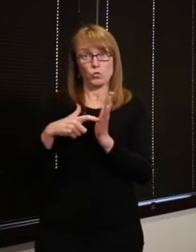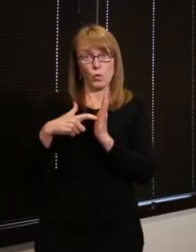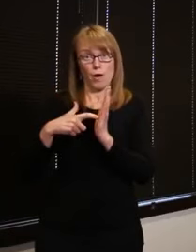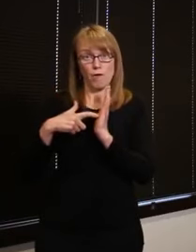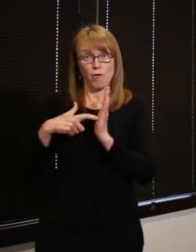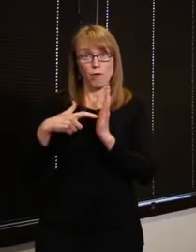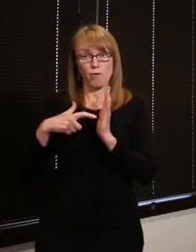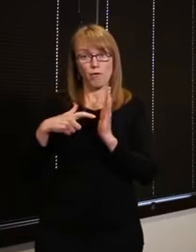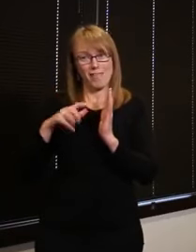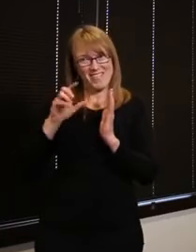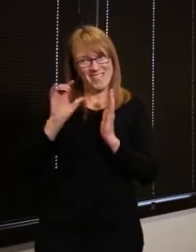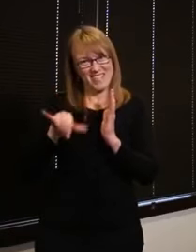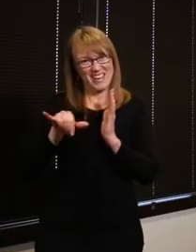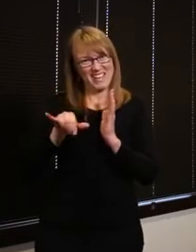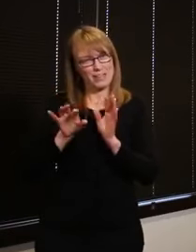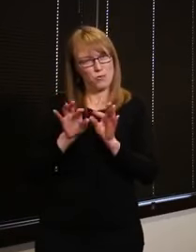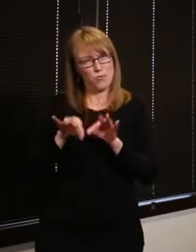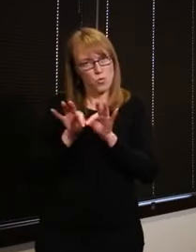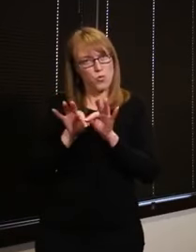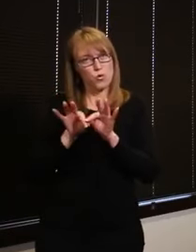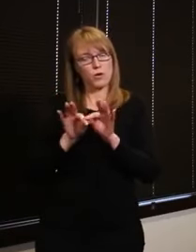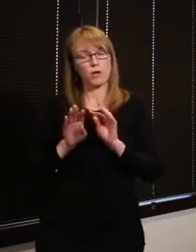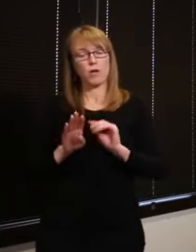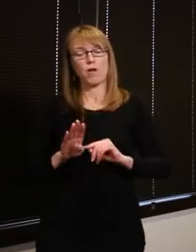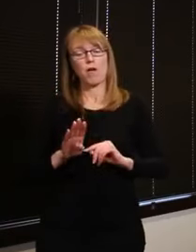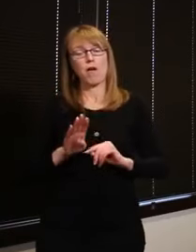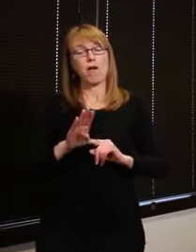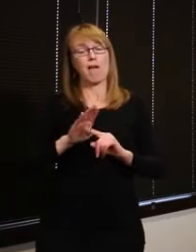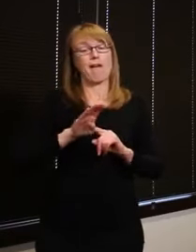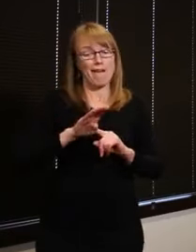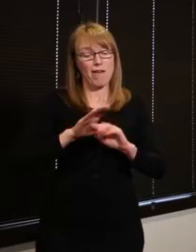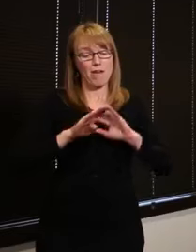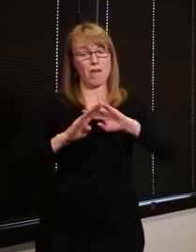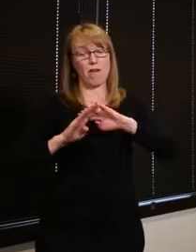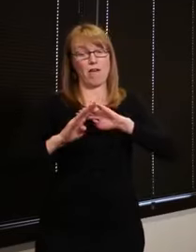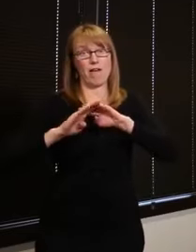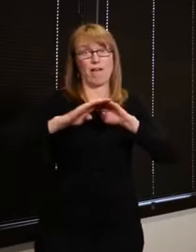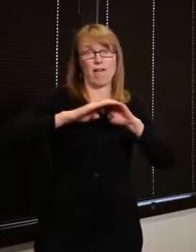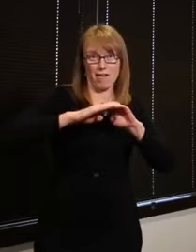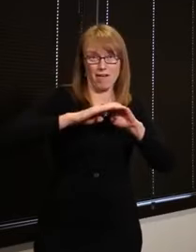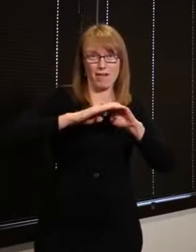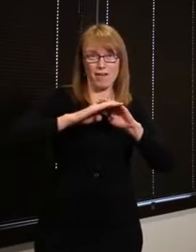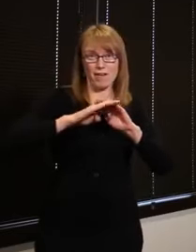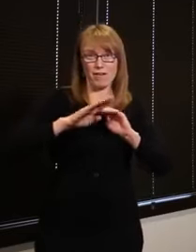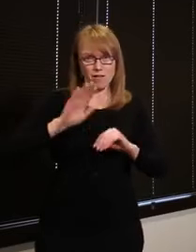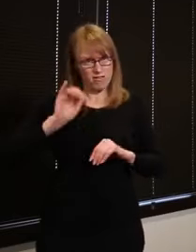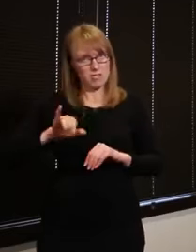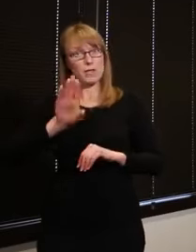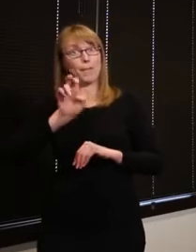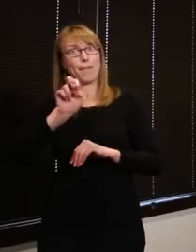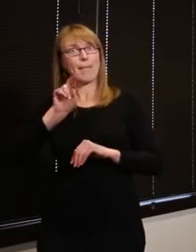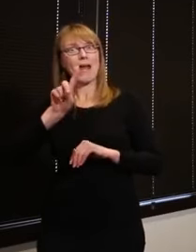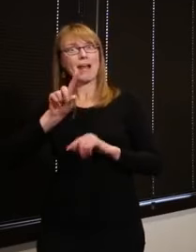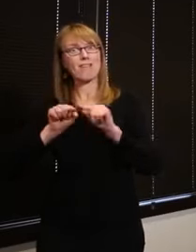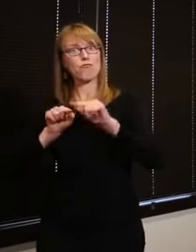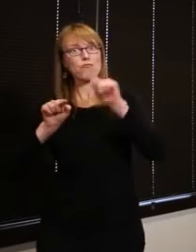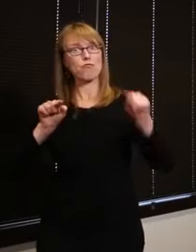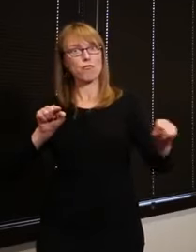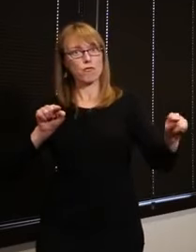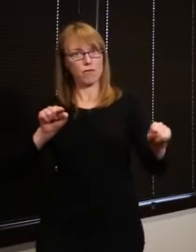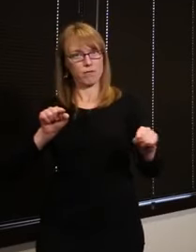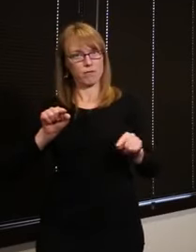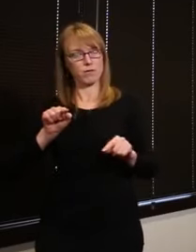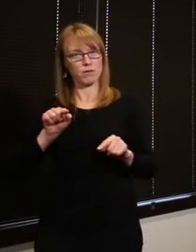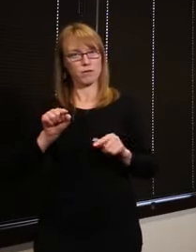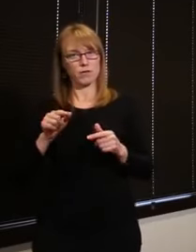curve. That is the bend in the curve. So we're getting closer to the most likely case, and much of